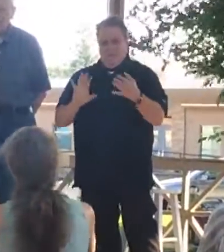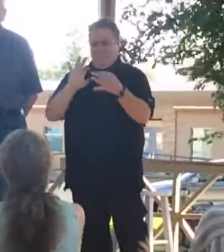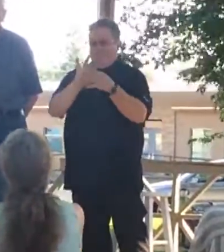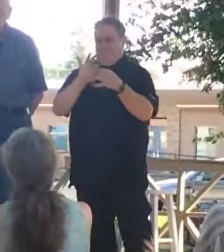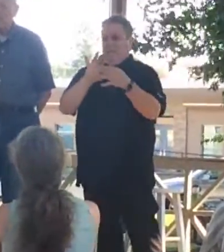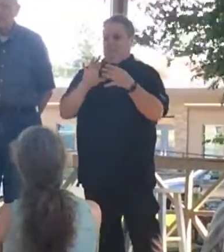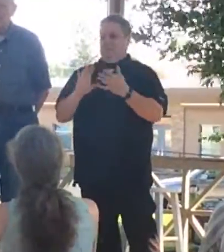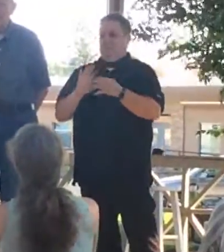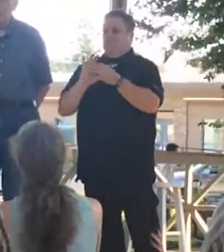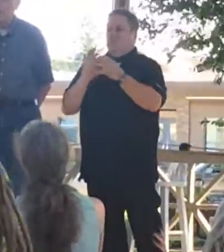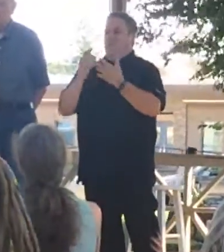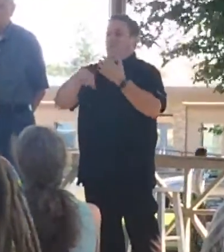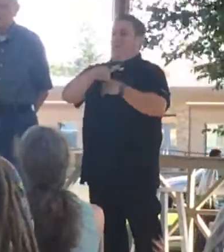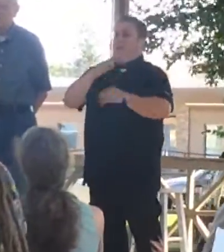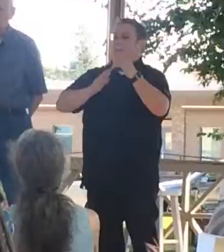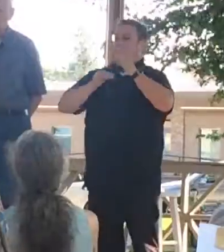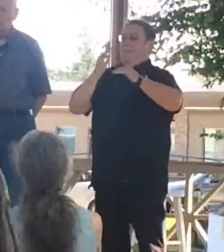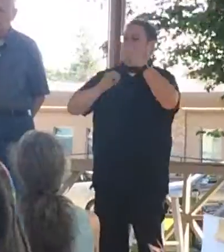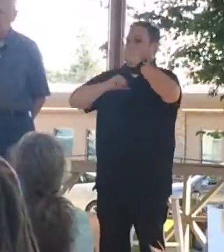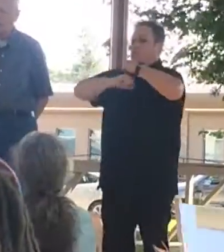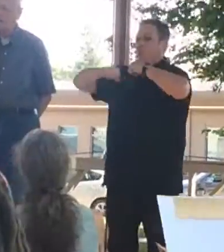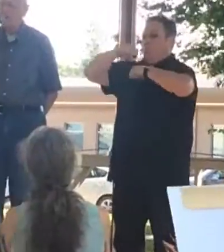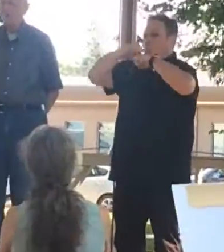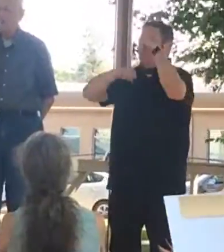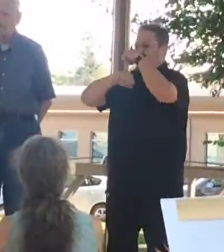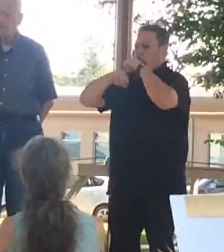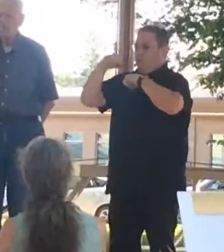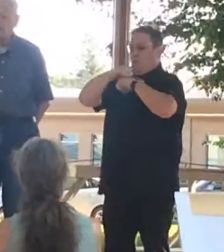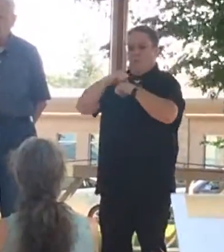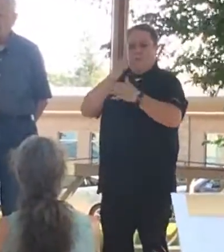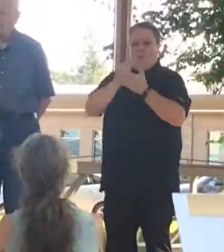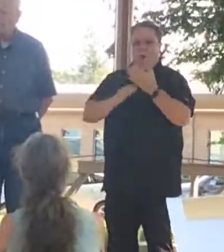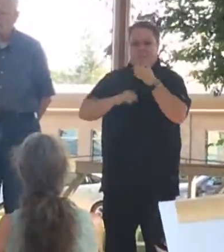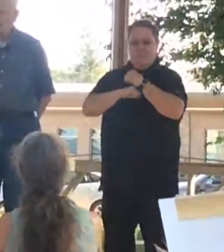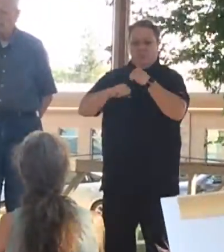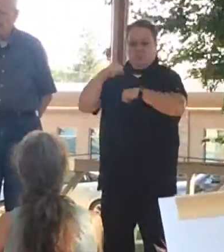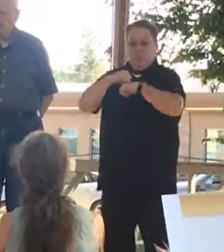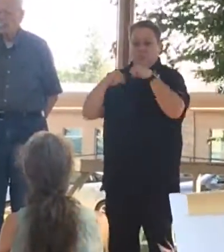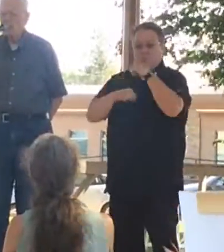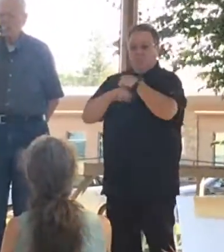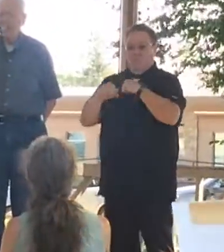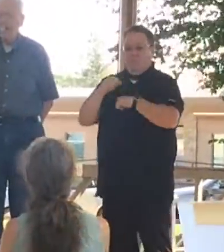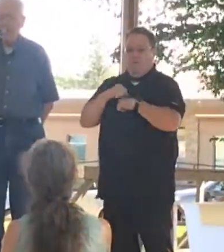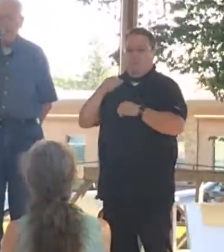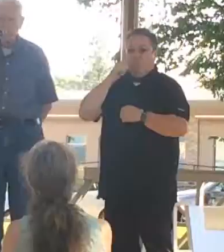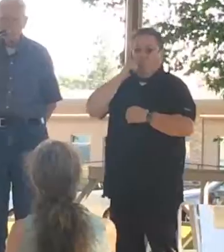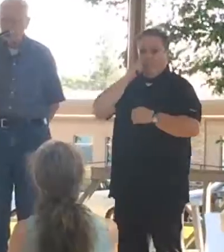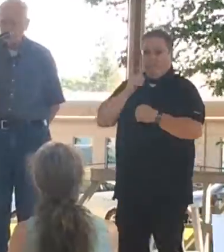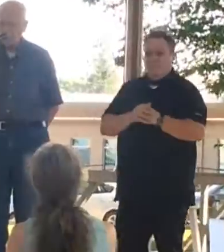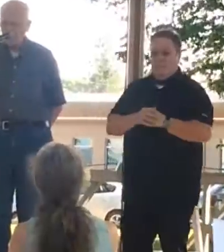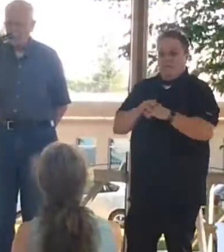interconnected. They build a structure. They are part of the structure of racism